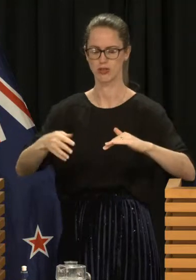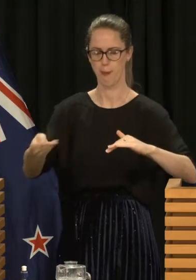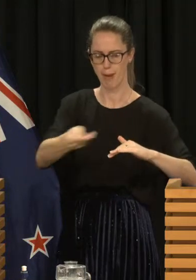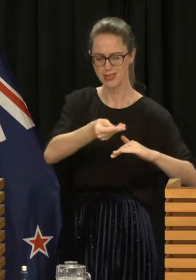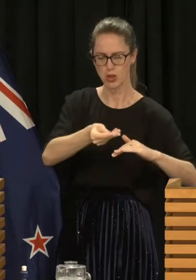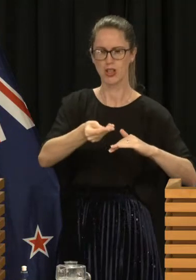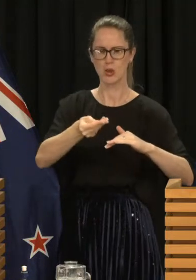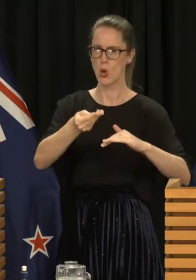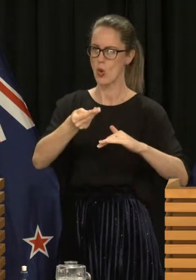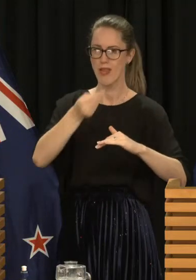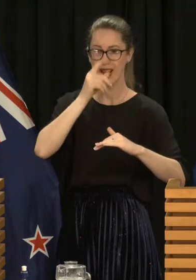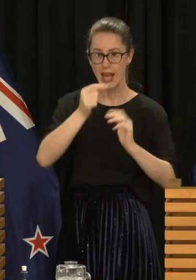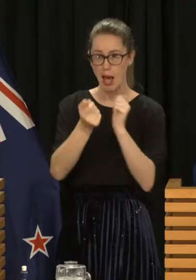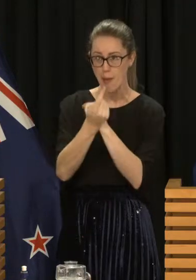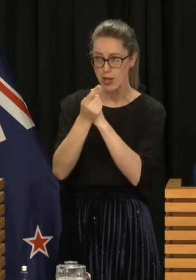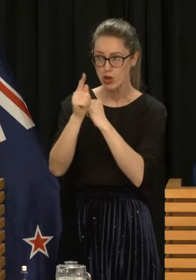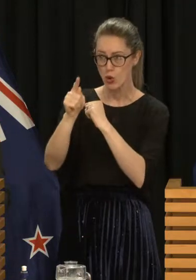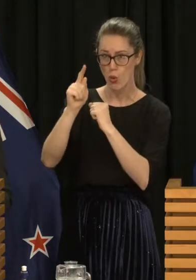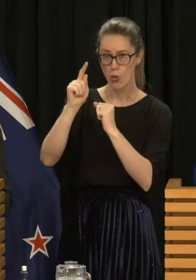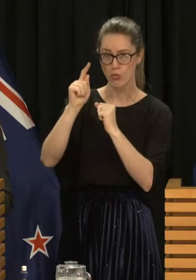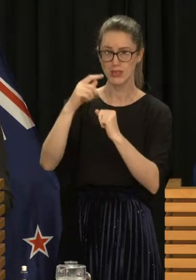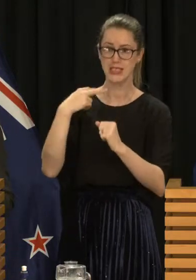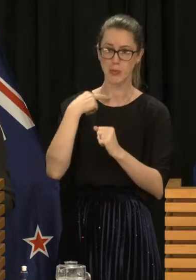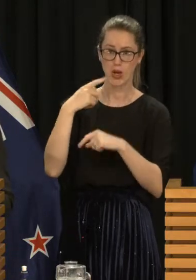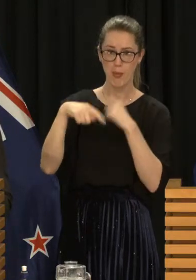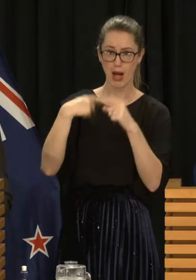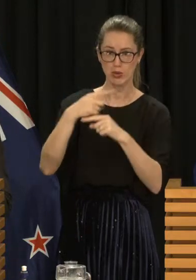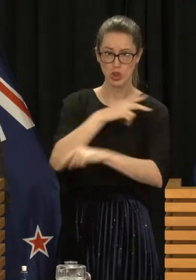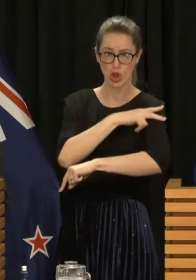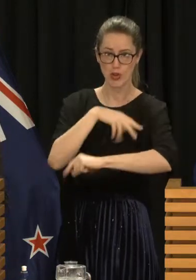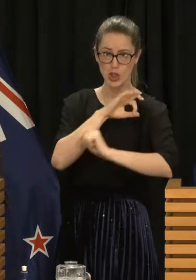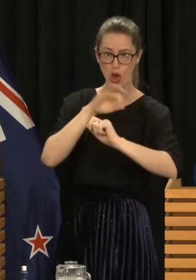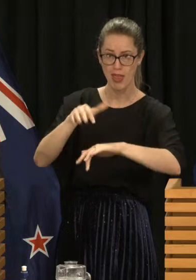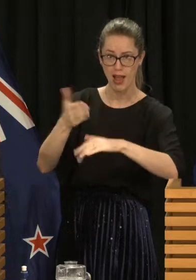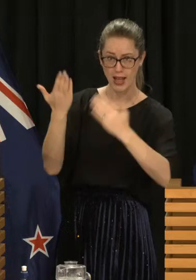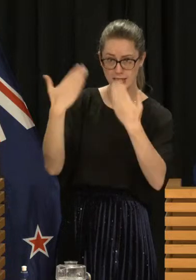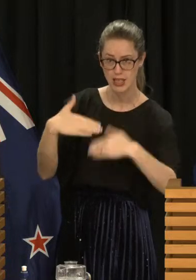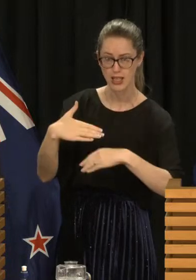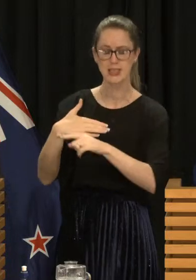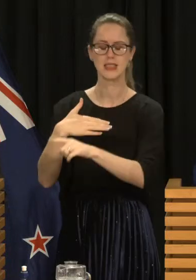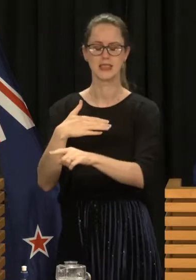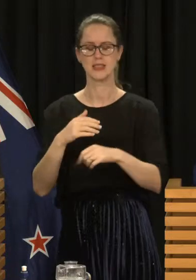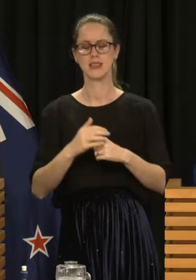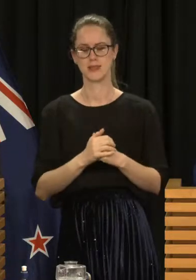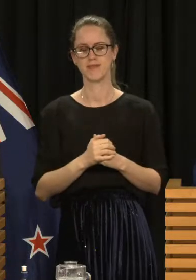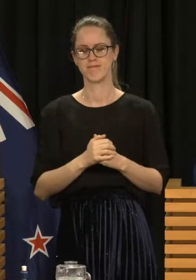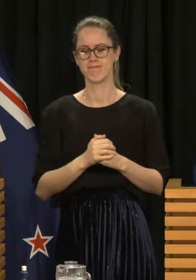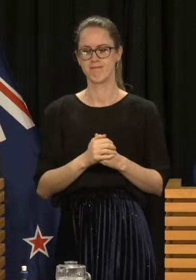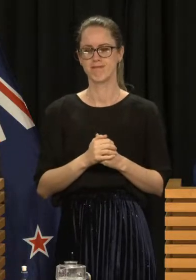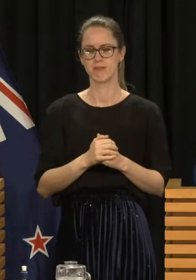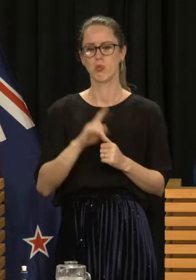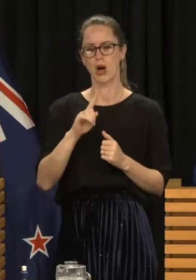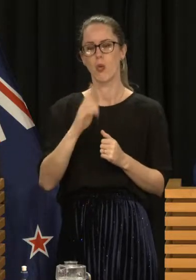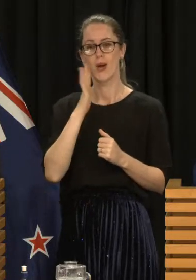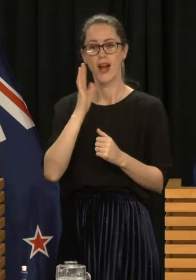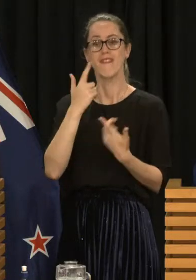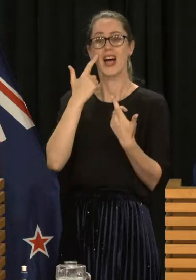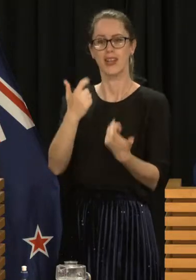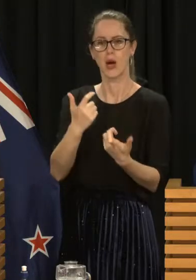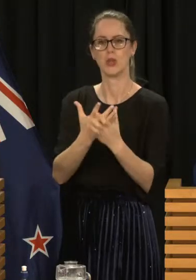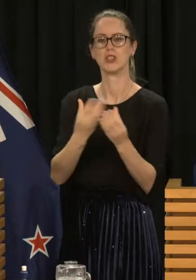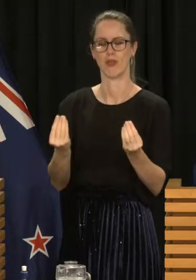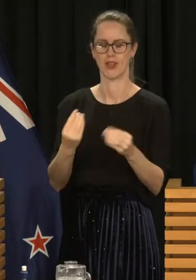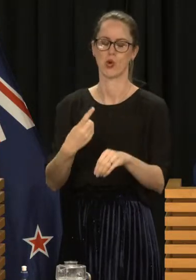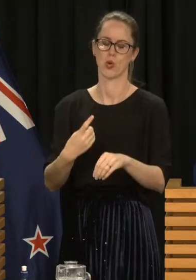security wasn't there last night? Look, it would have been nice if it was there right the way through, but we've resolved that as quickly as we could once we became aware